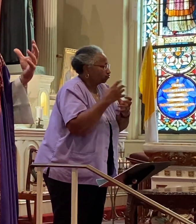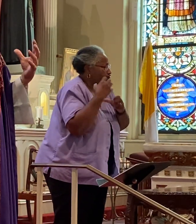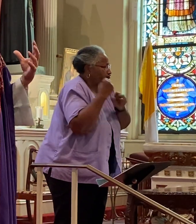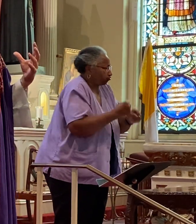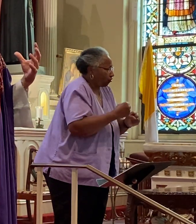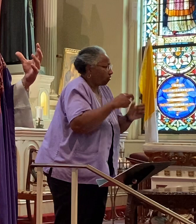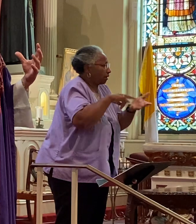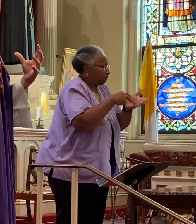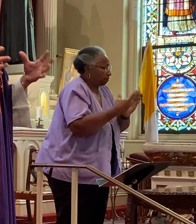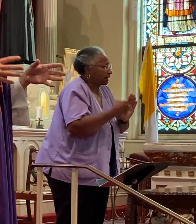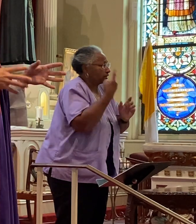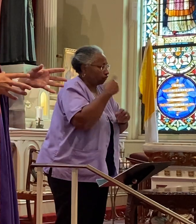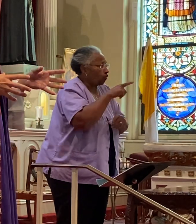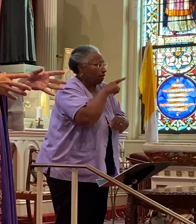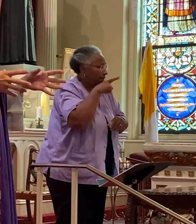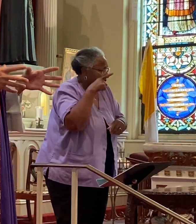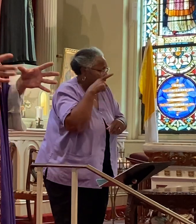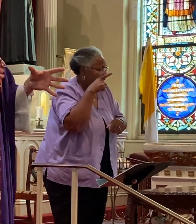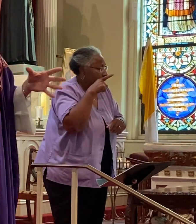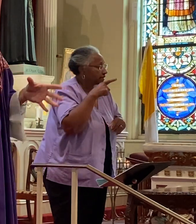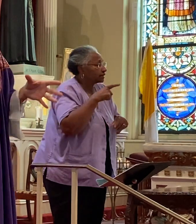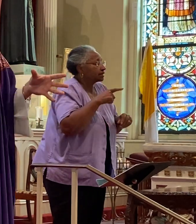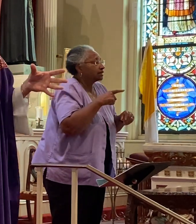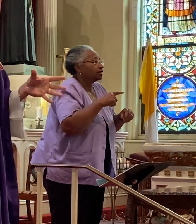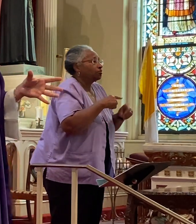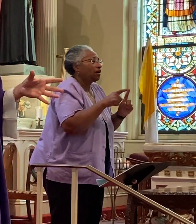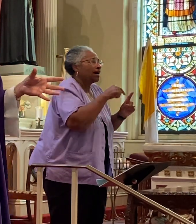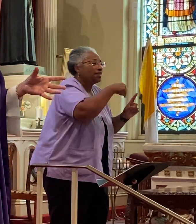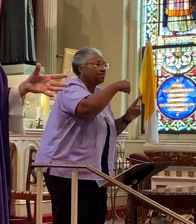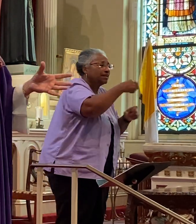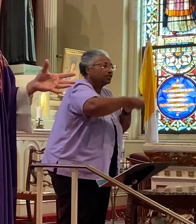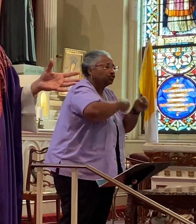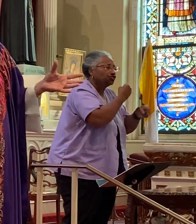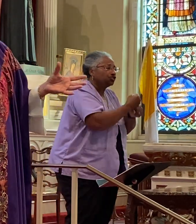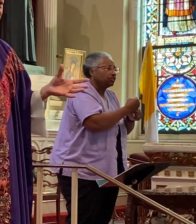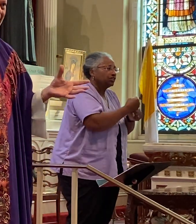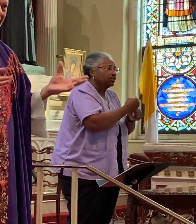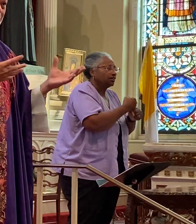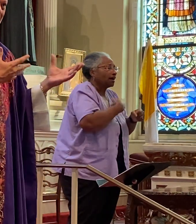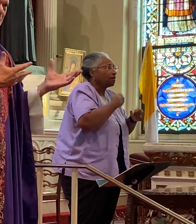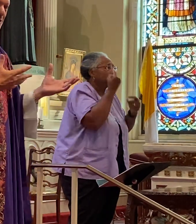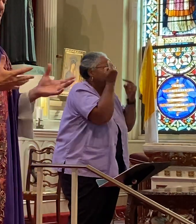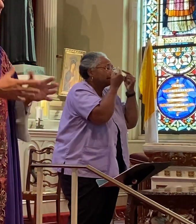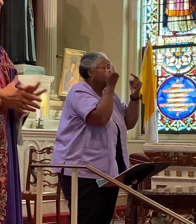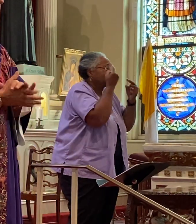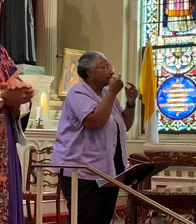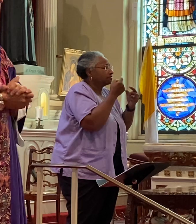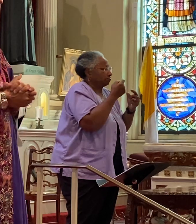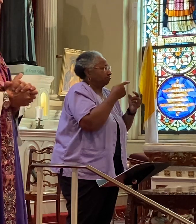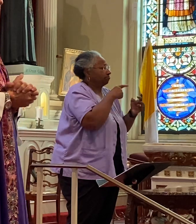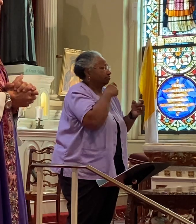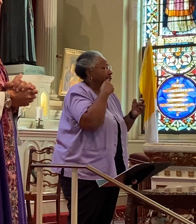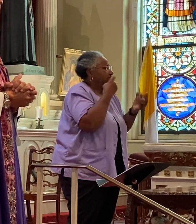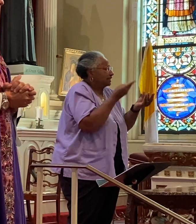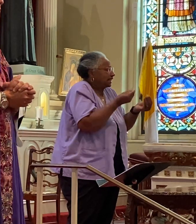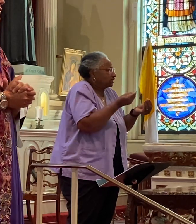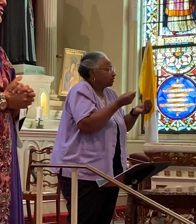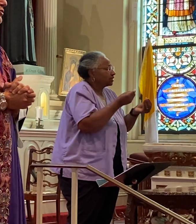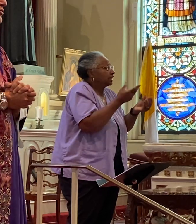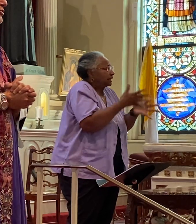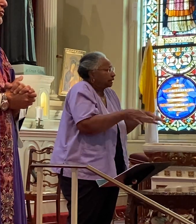me this year that the desert is also very important during Advent. Actually, today, as we